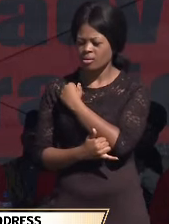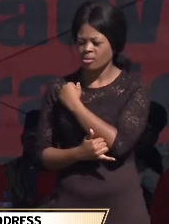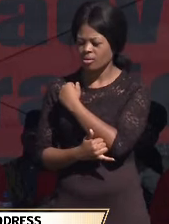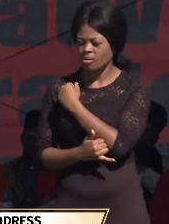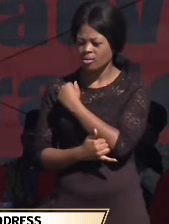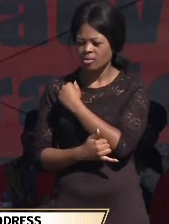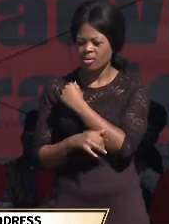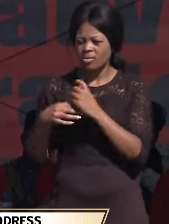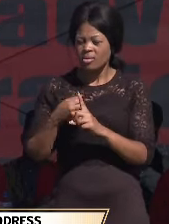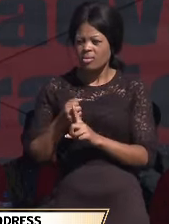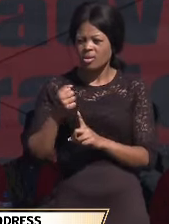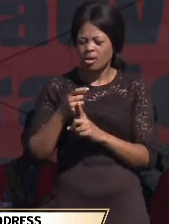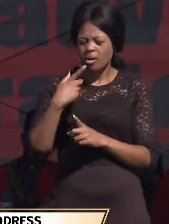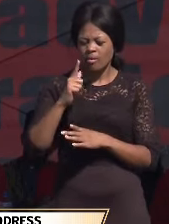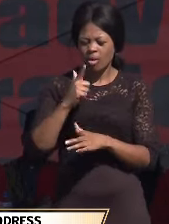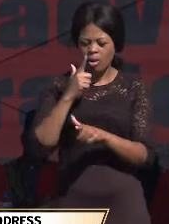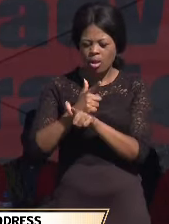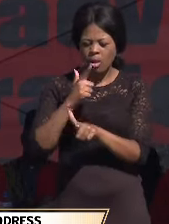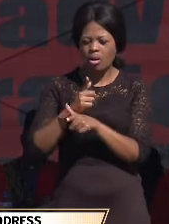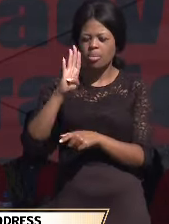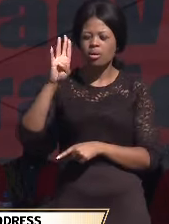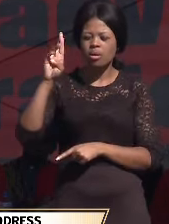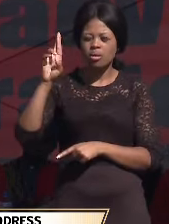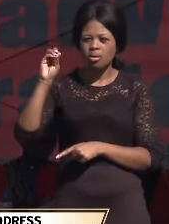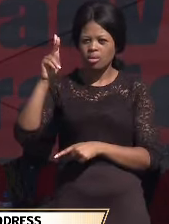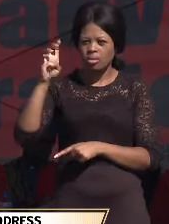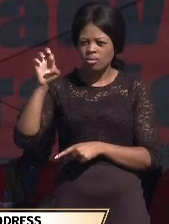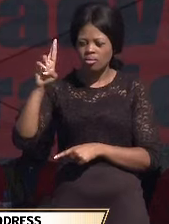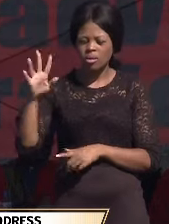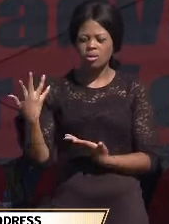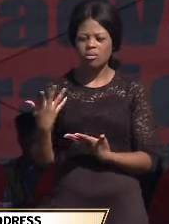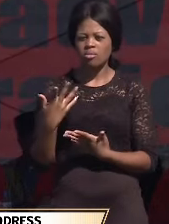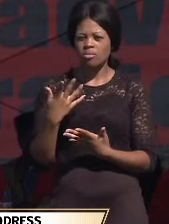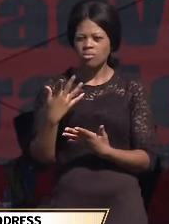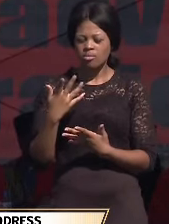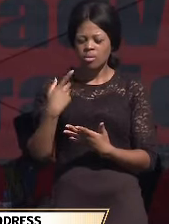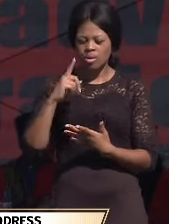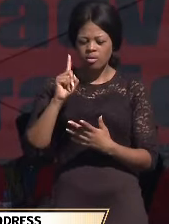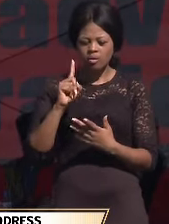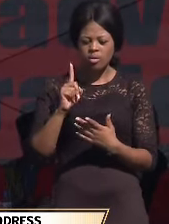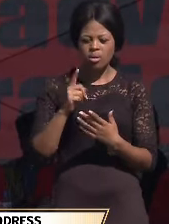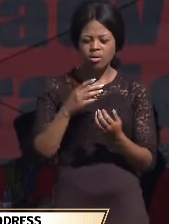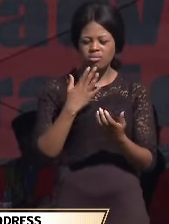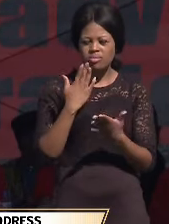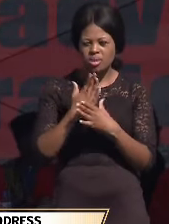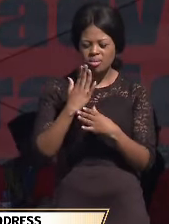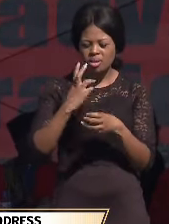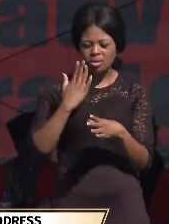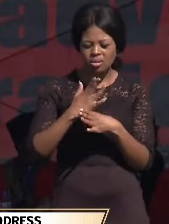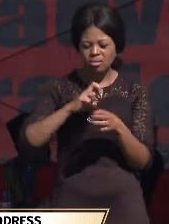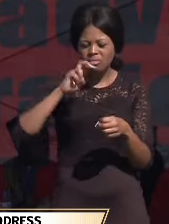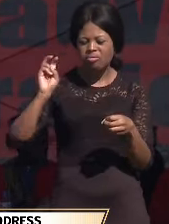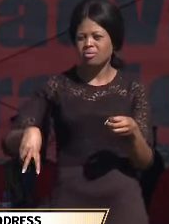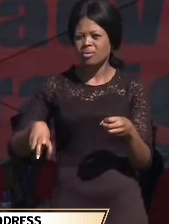The struggles against labor brokers, the struggles against retrenchments,